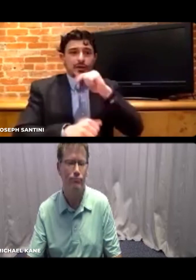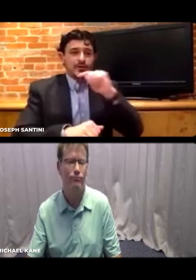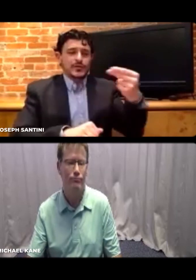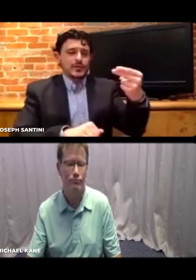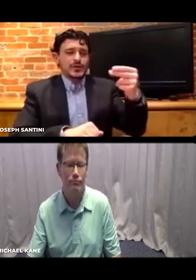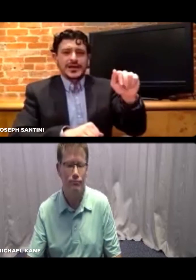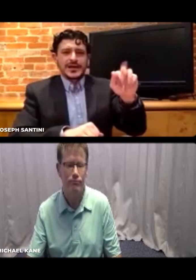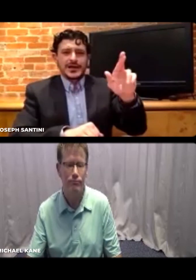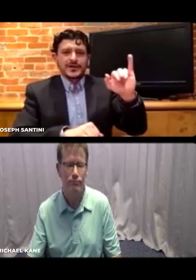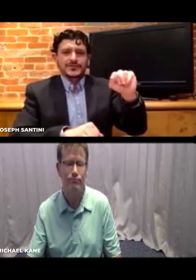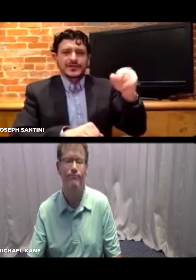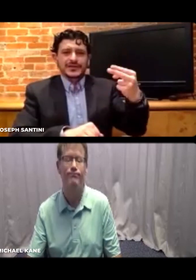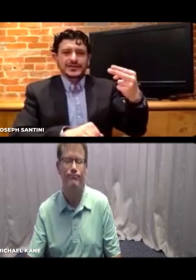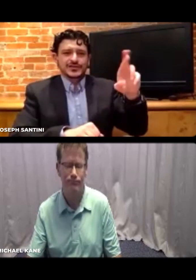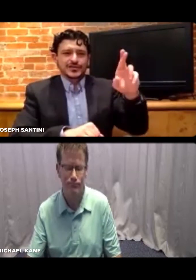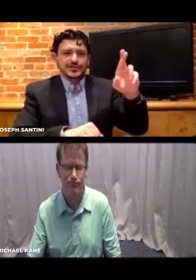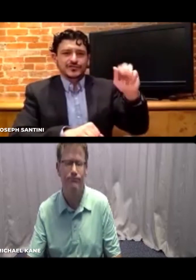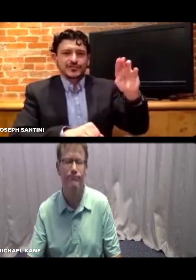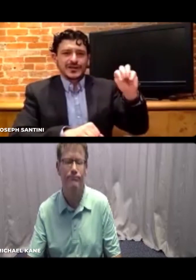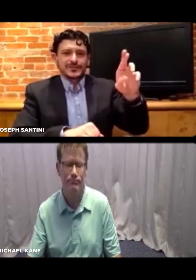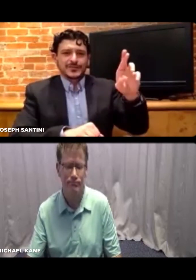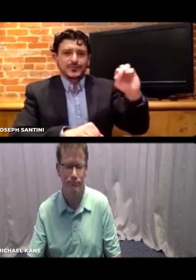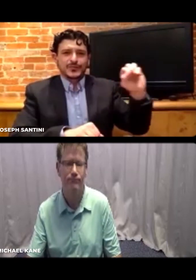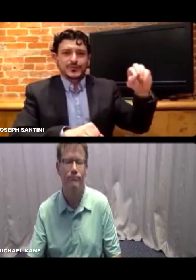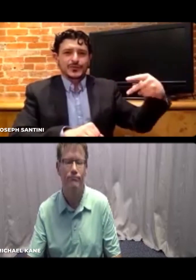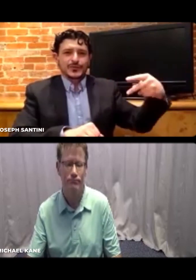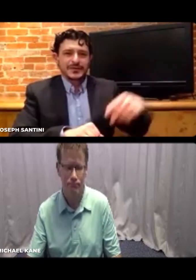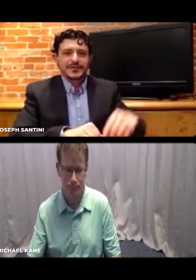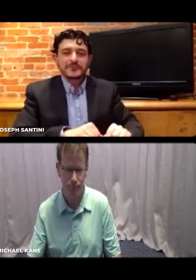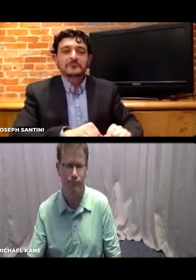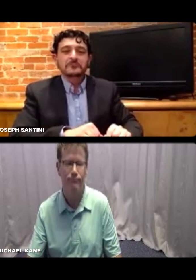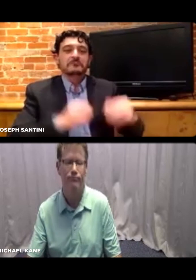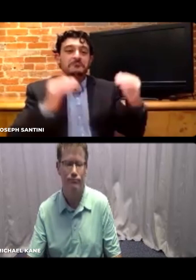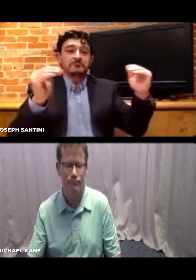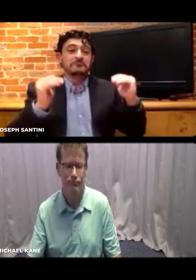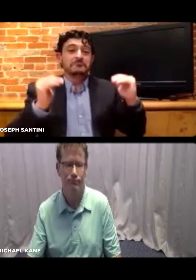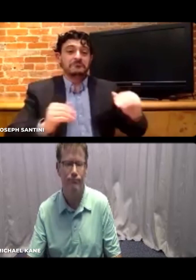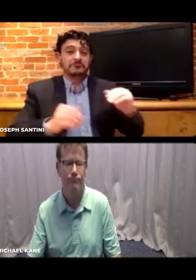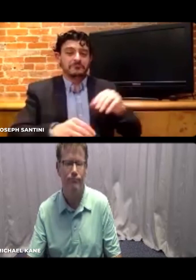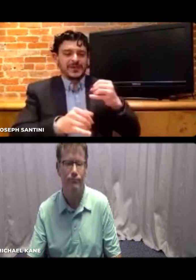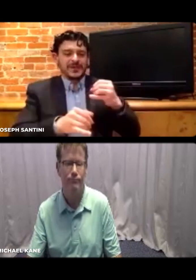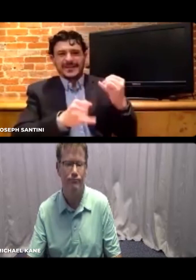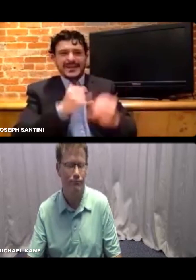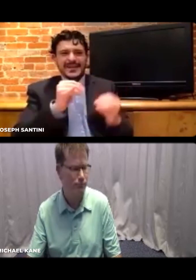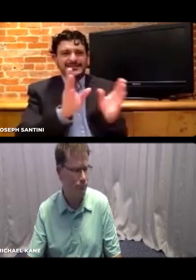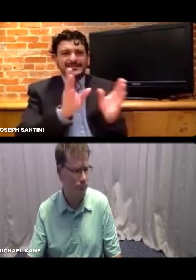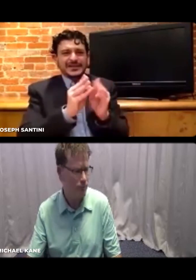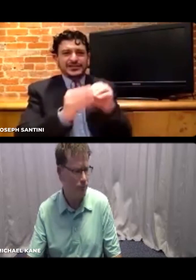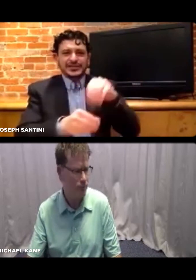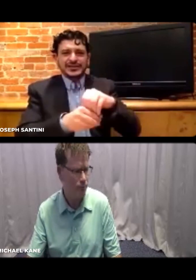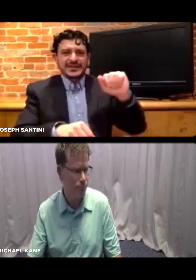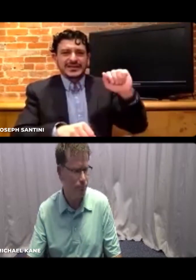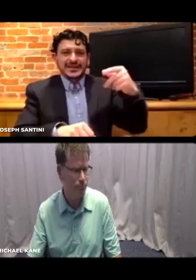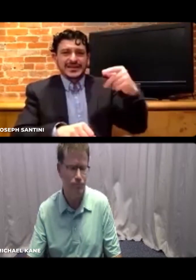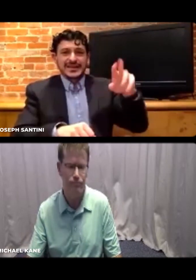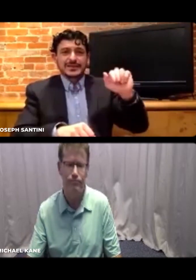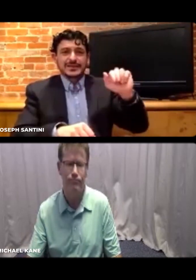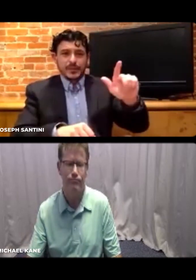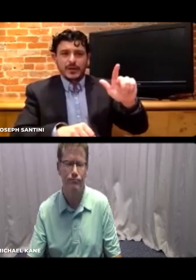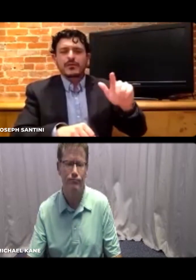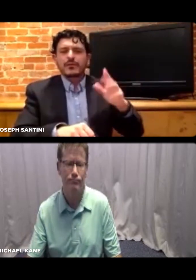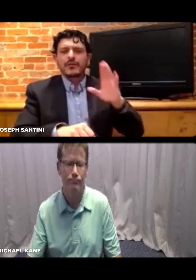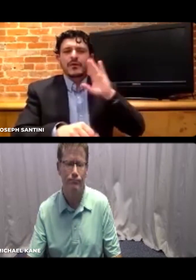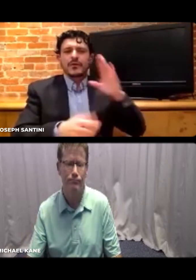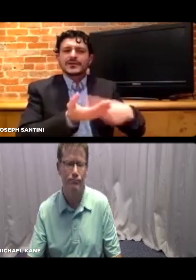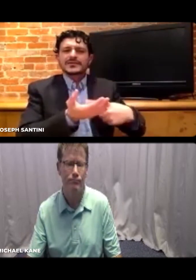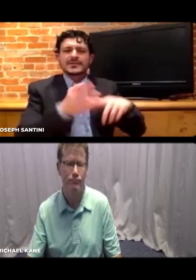And that's with Harish, the interpreter missed the name there. Now we have another session in April, which will be discussing